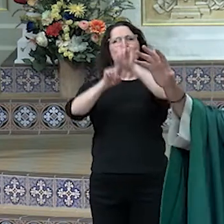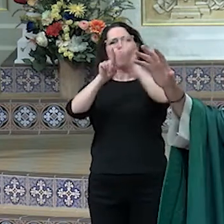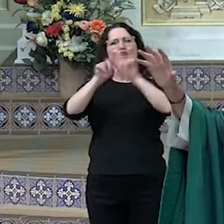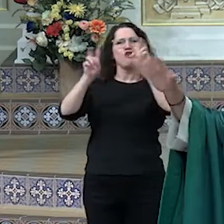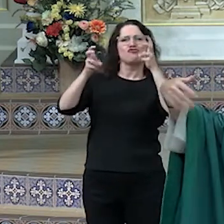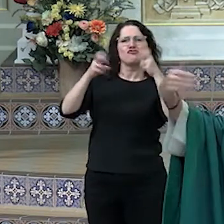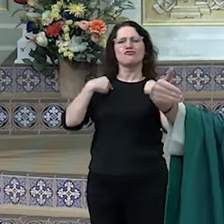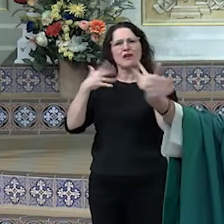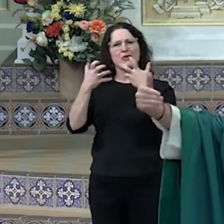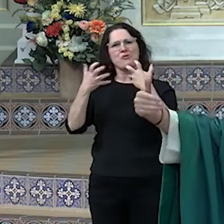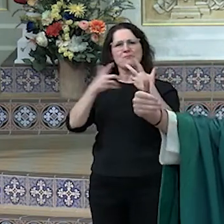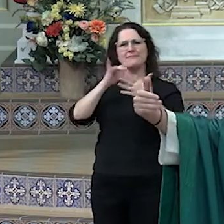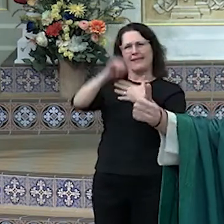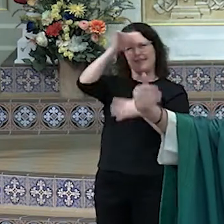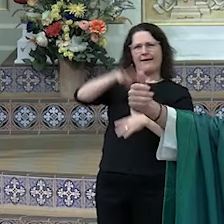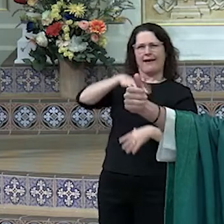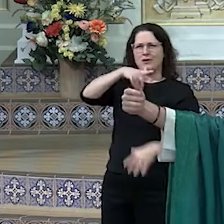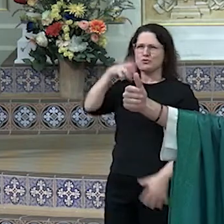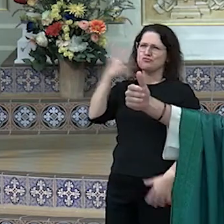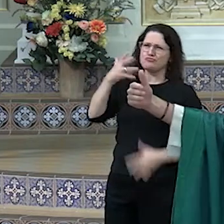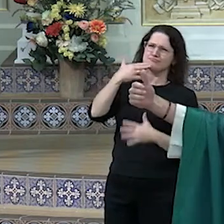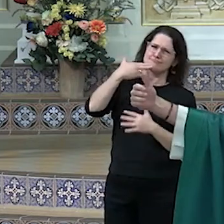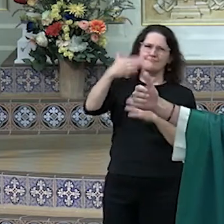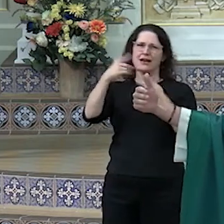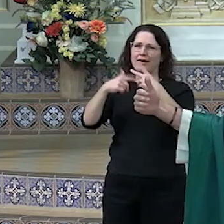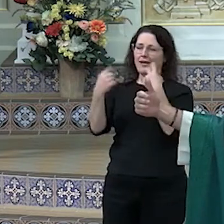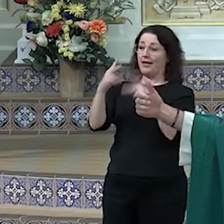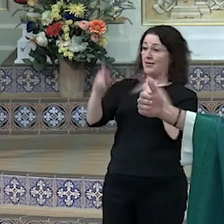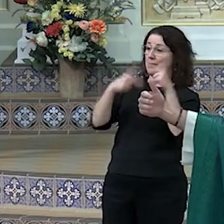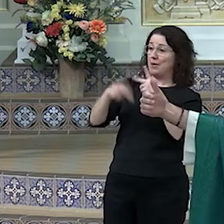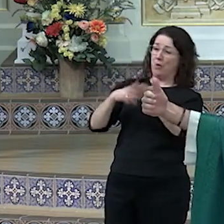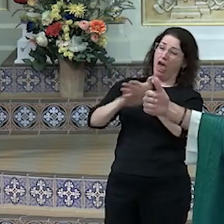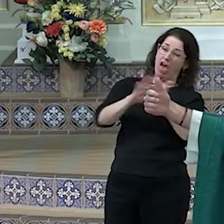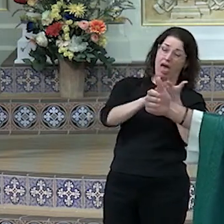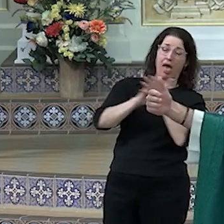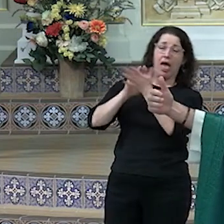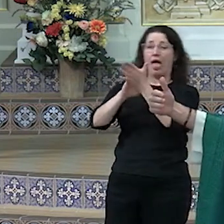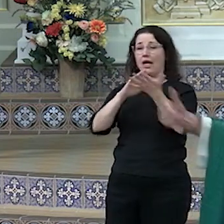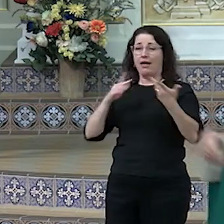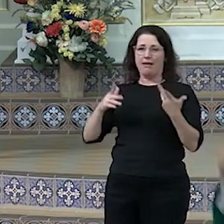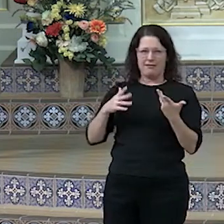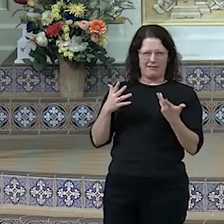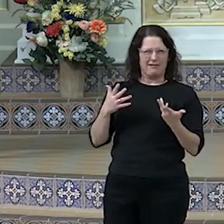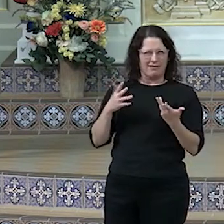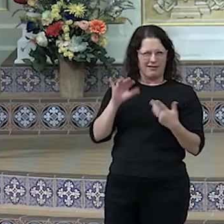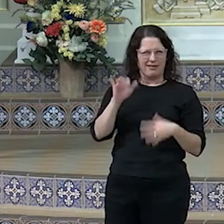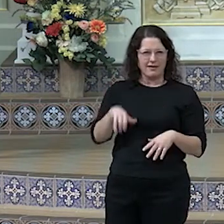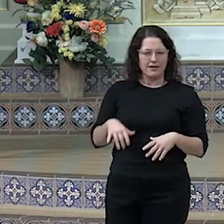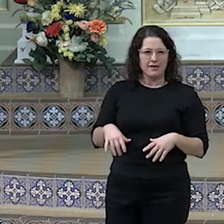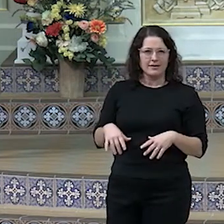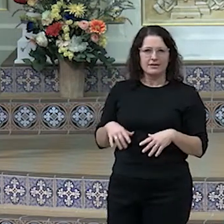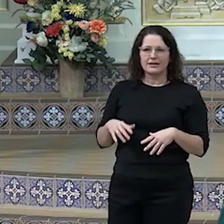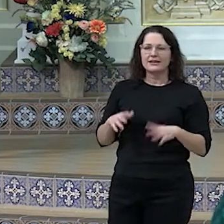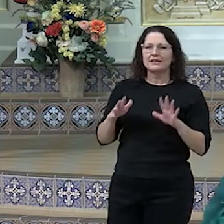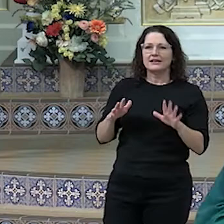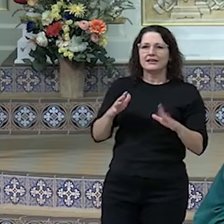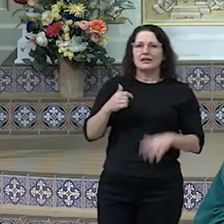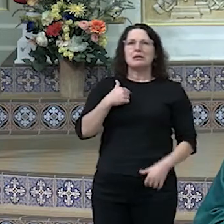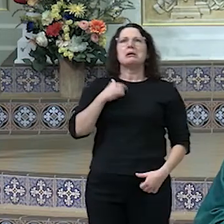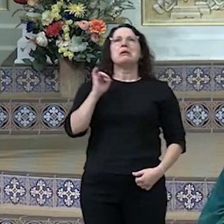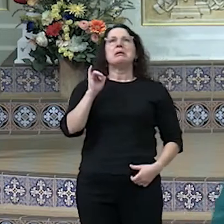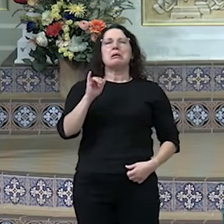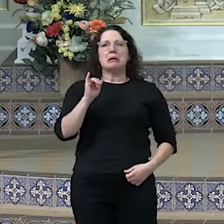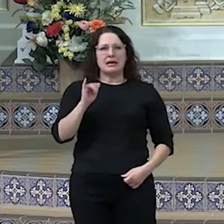be the guy who would get some of the accolades at the end of the season. still wanted to be the guy who is going to be